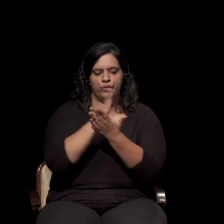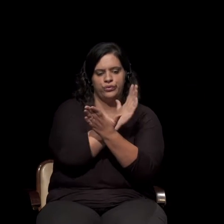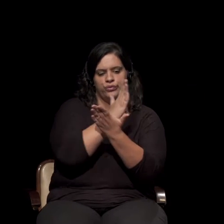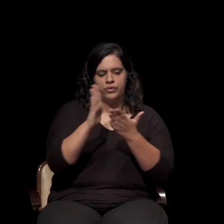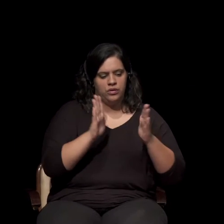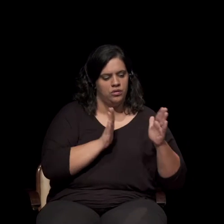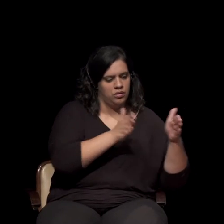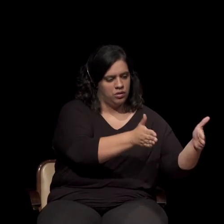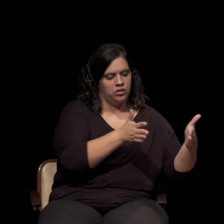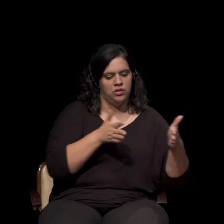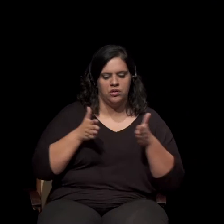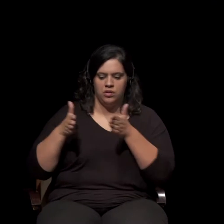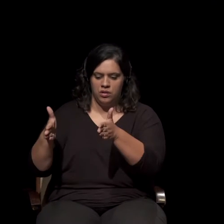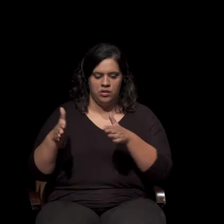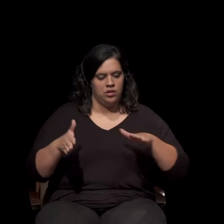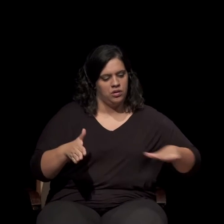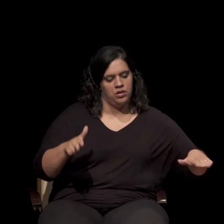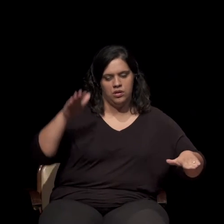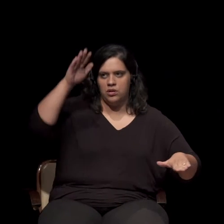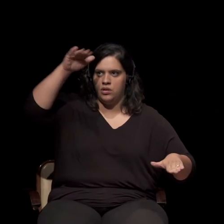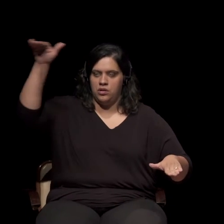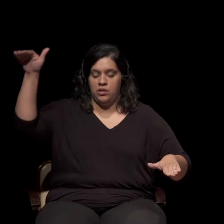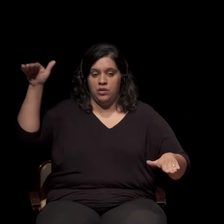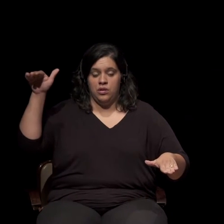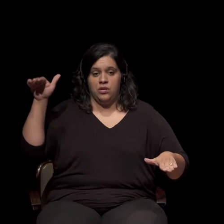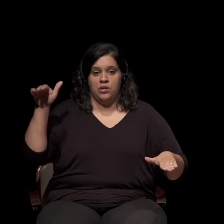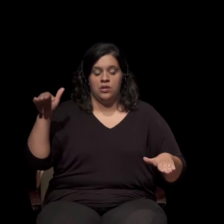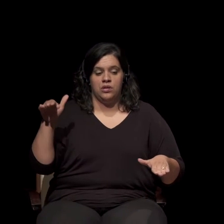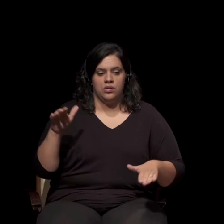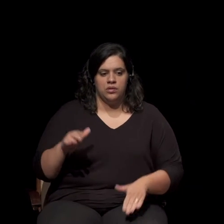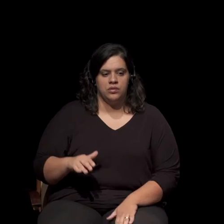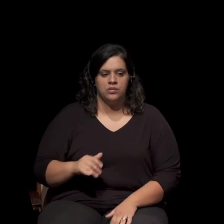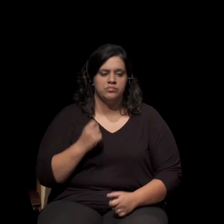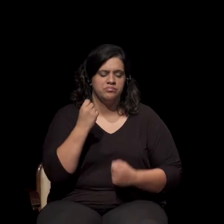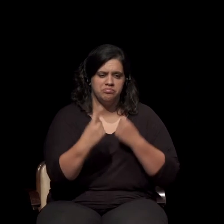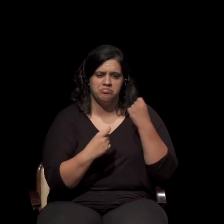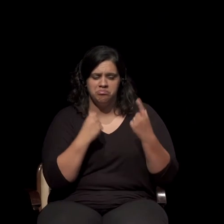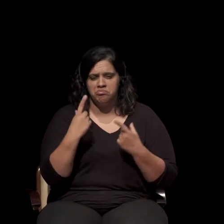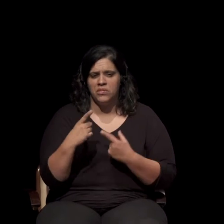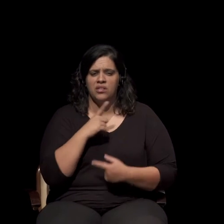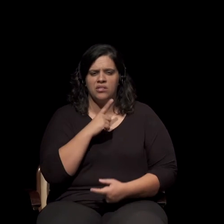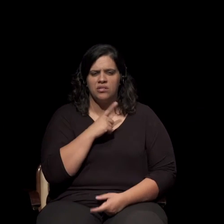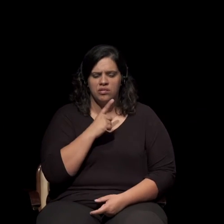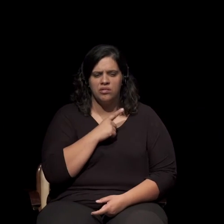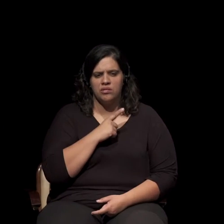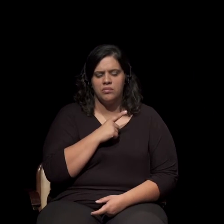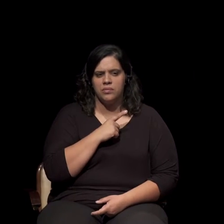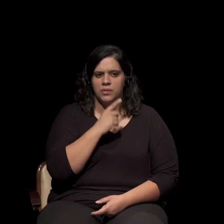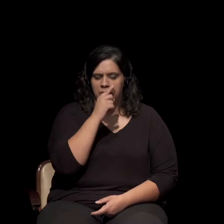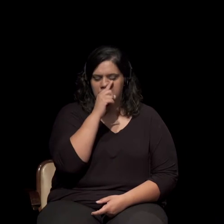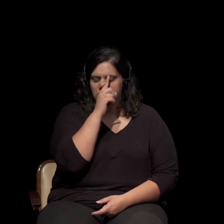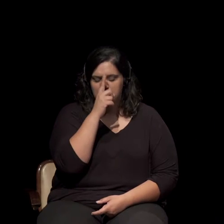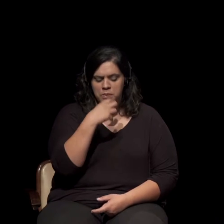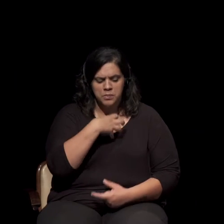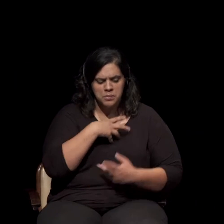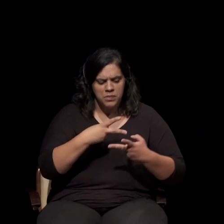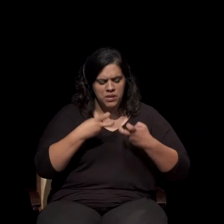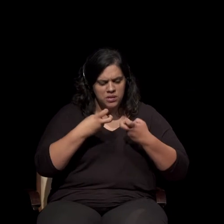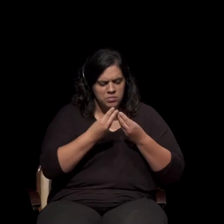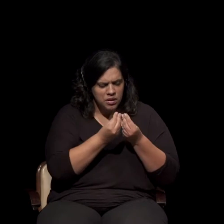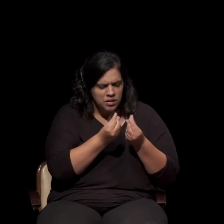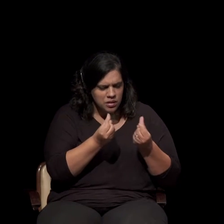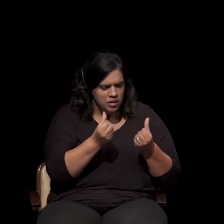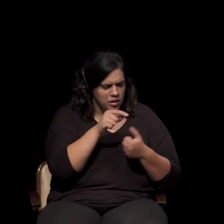Seldom do we cast a loving eye at children in their simple being, like Litvin van de Veen does in her video Umayyad